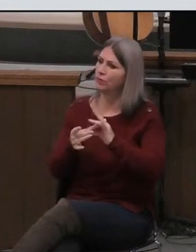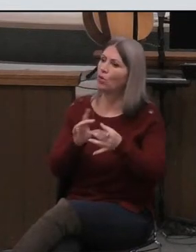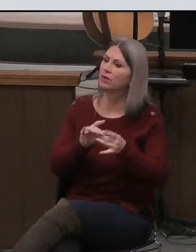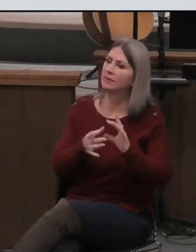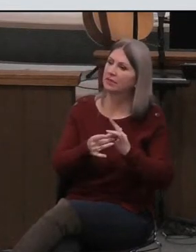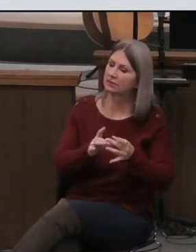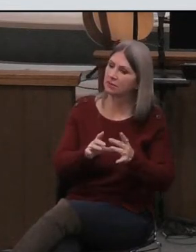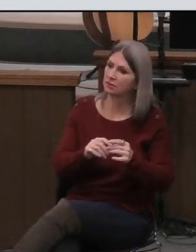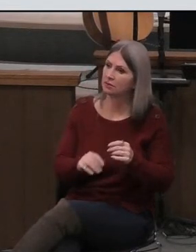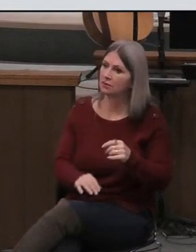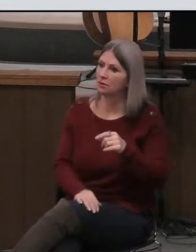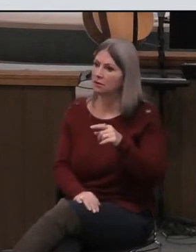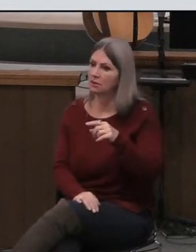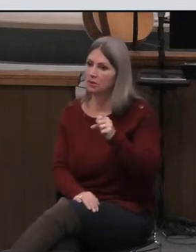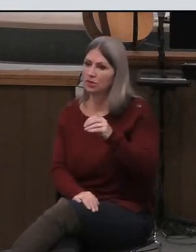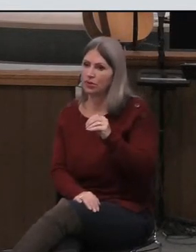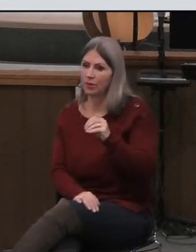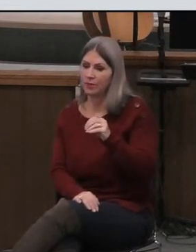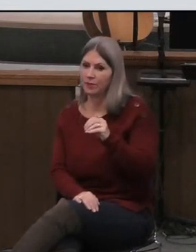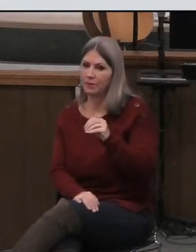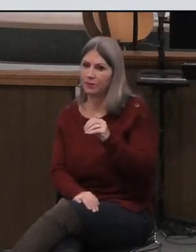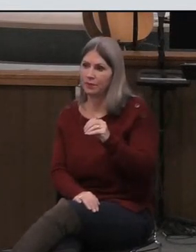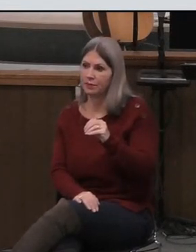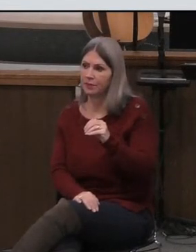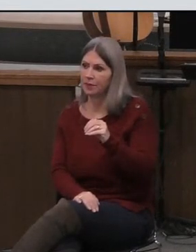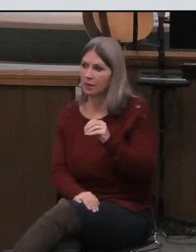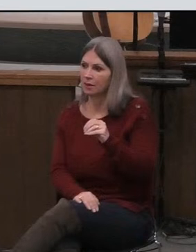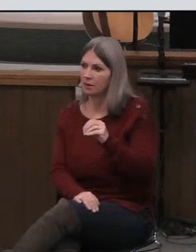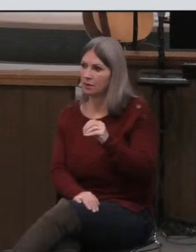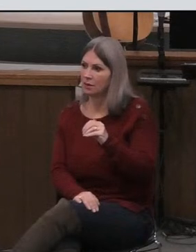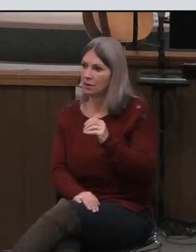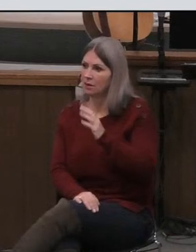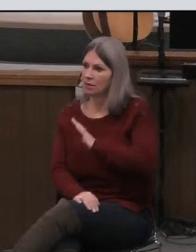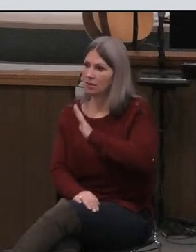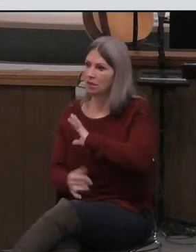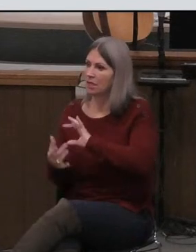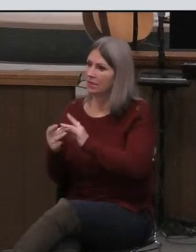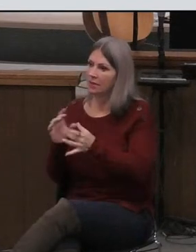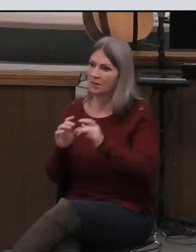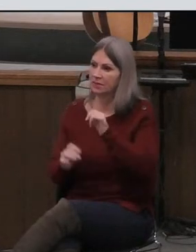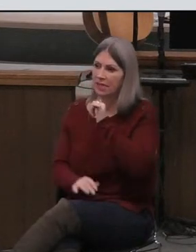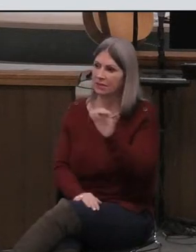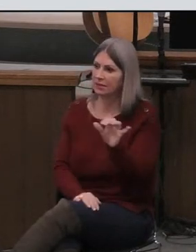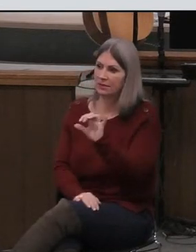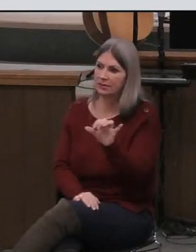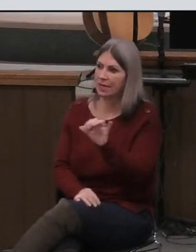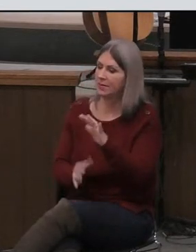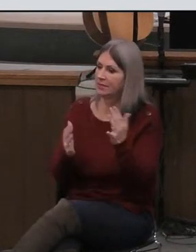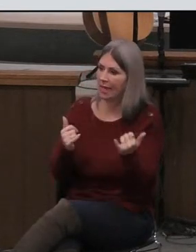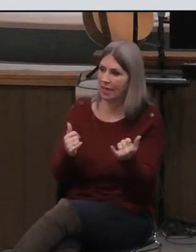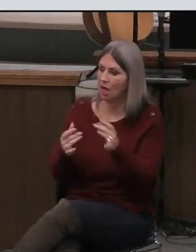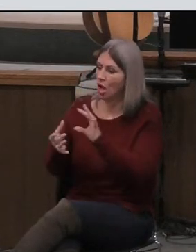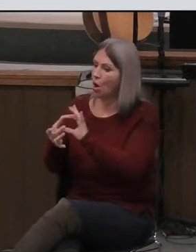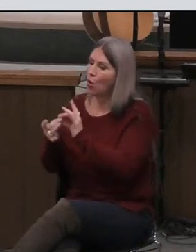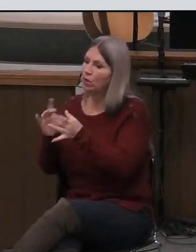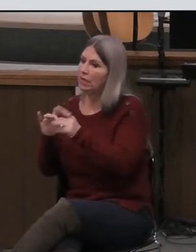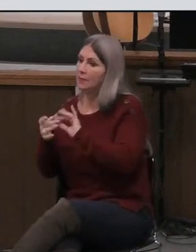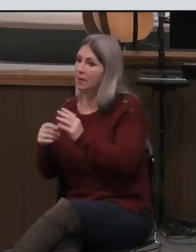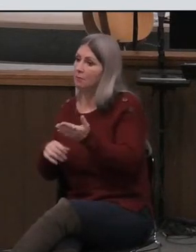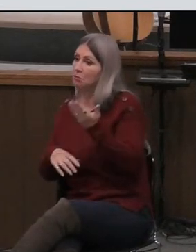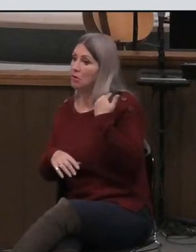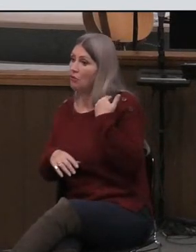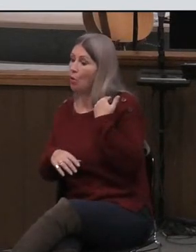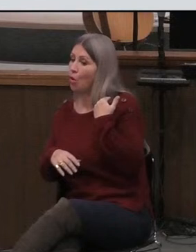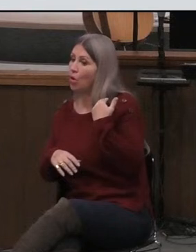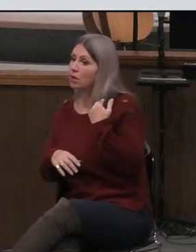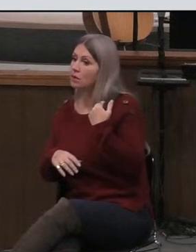is? It's not the stuff you see on TV. It is an Olympic sport. It's been